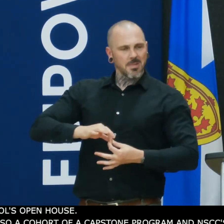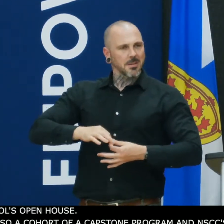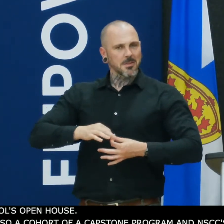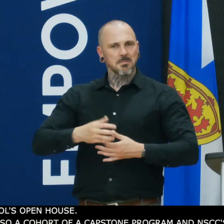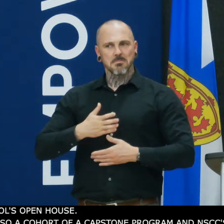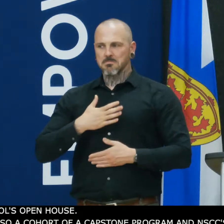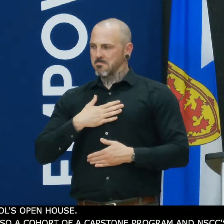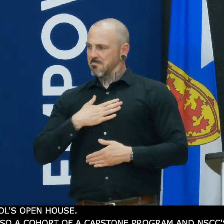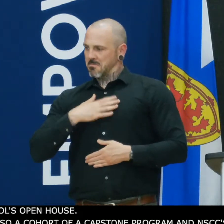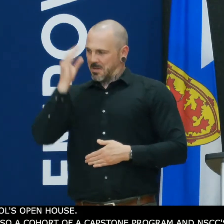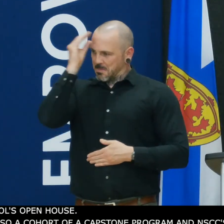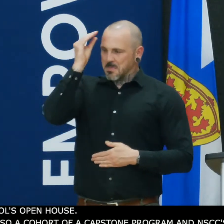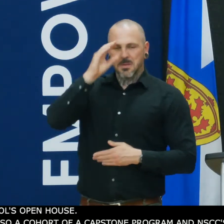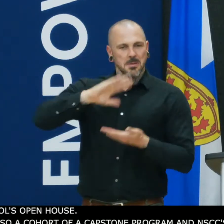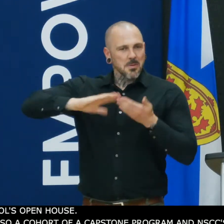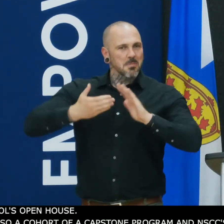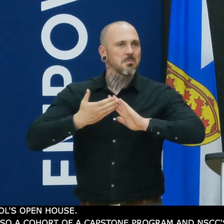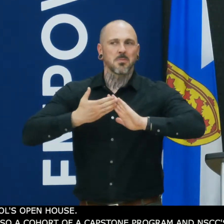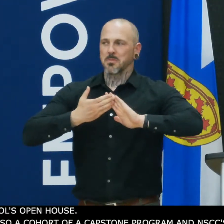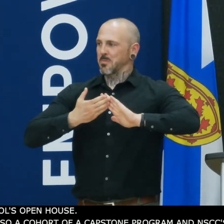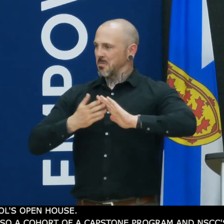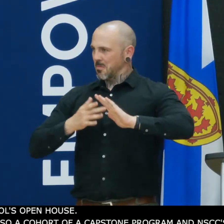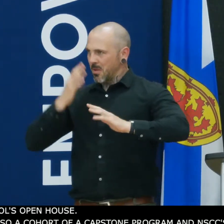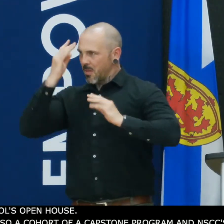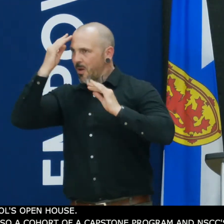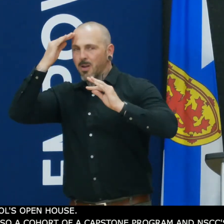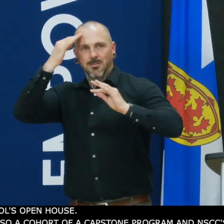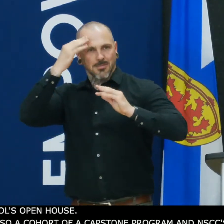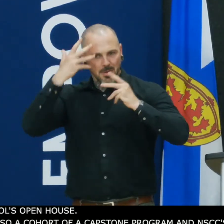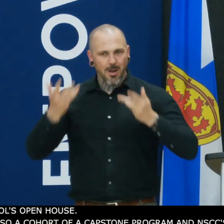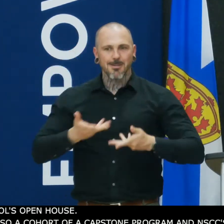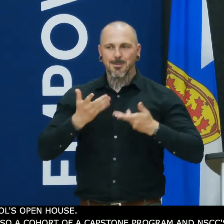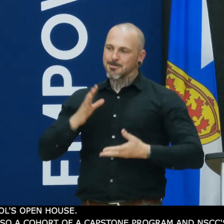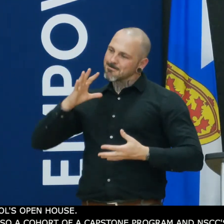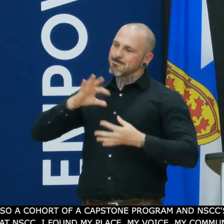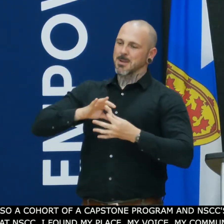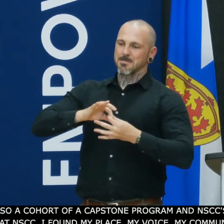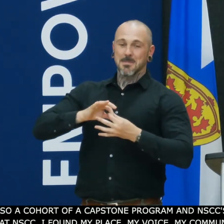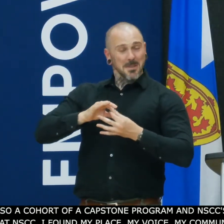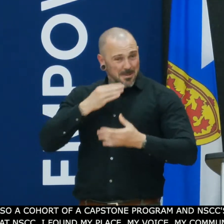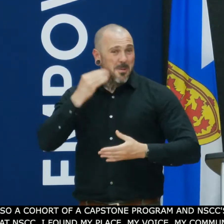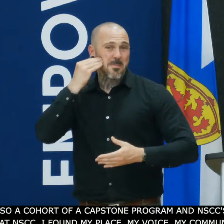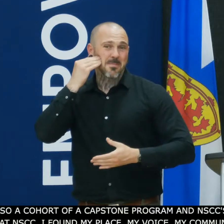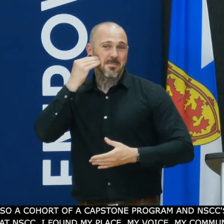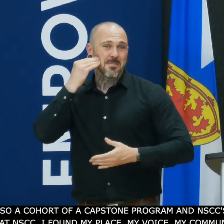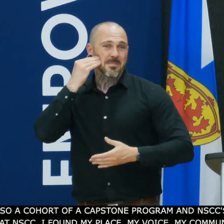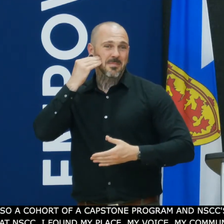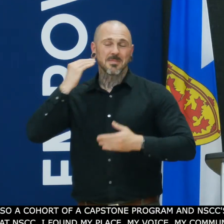my community, my home. Coming to NSCC,